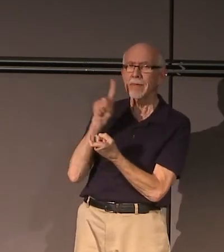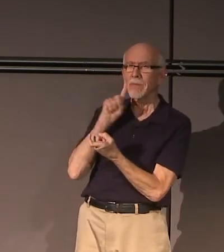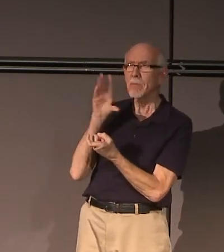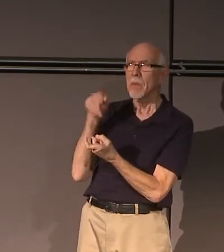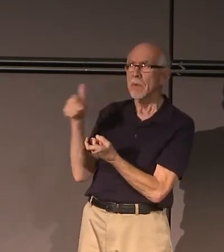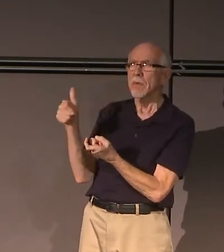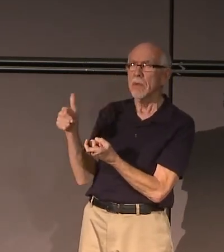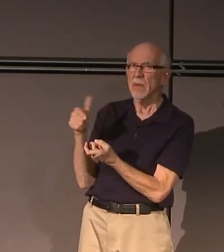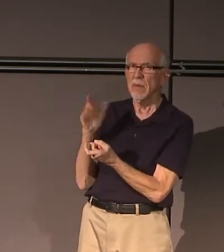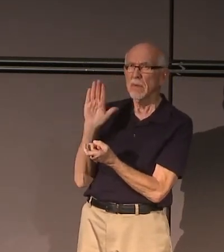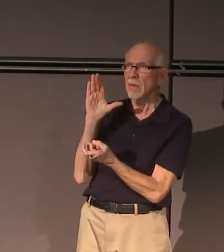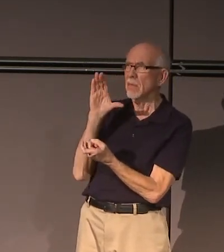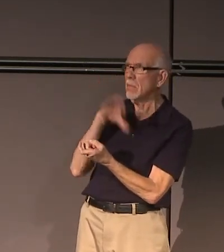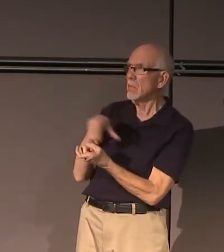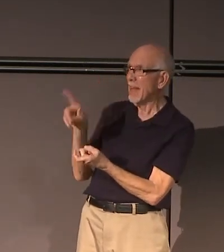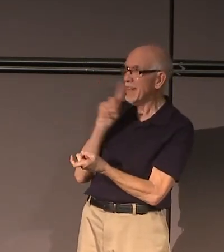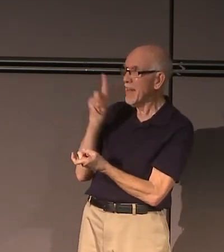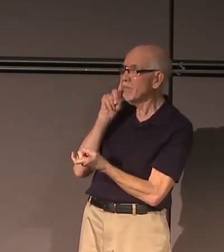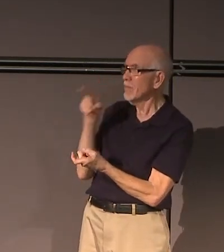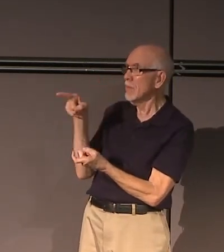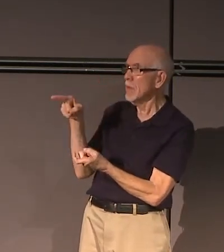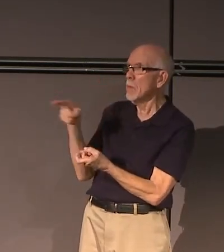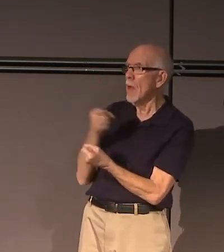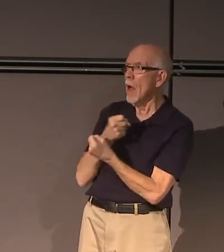a really good friend, another deaf boy,